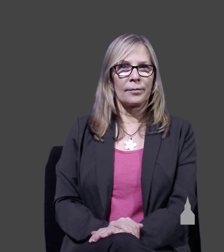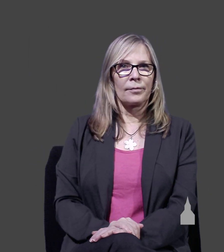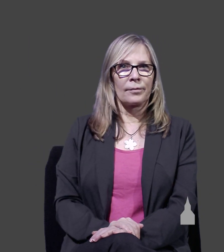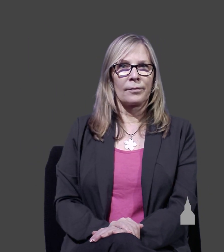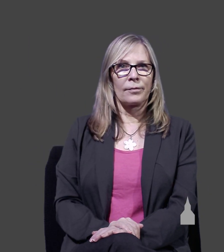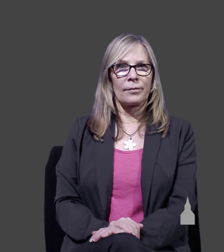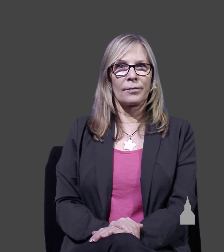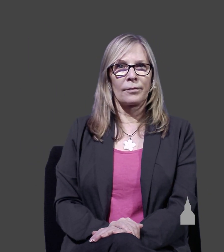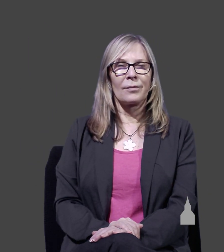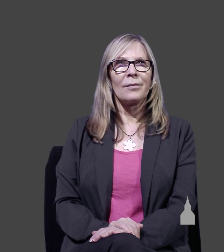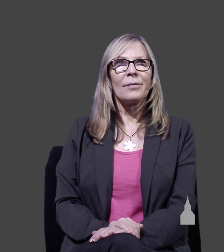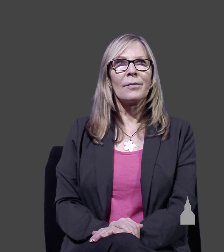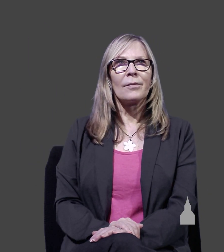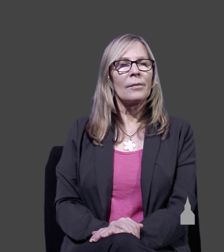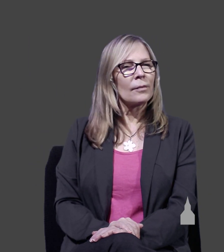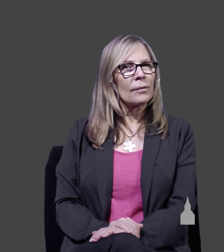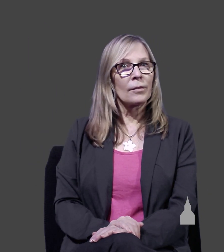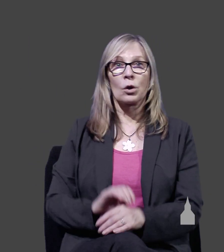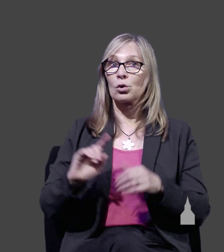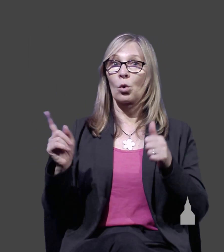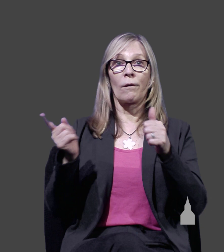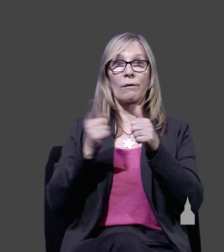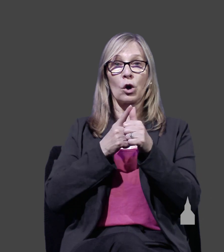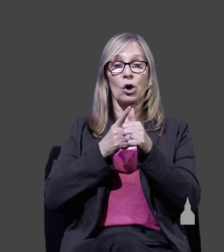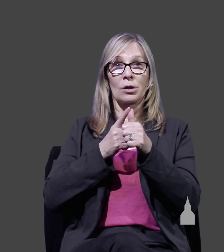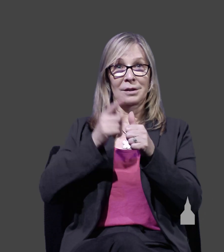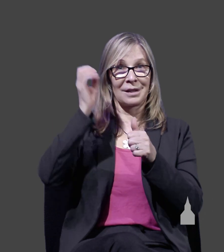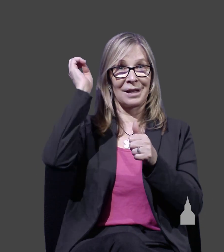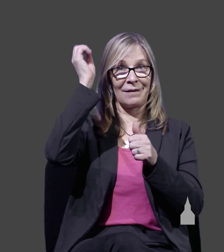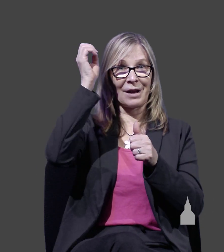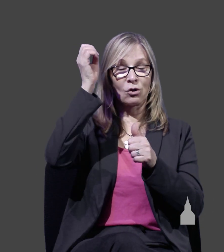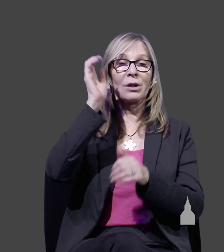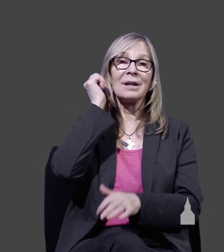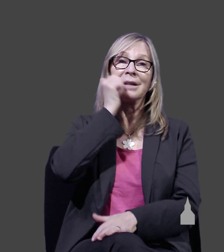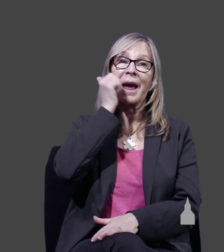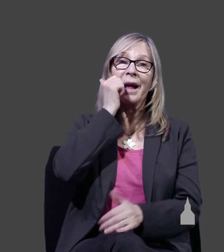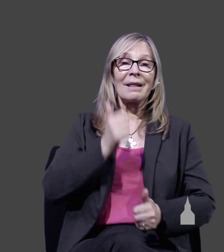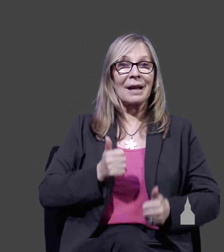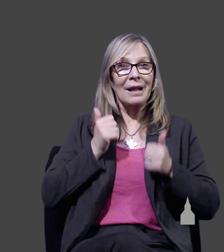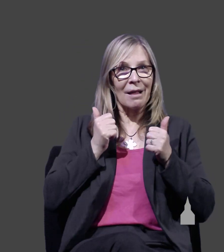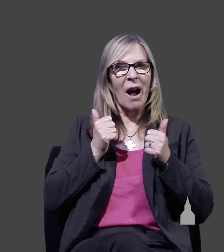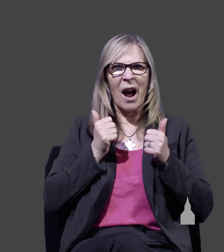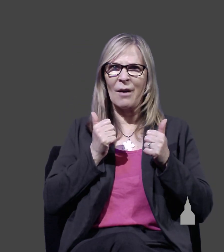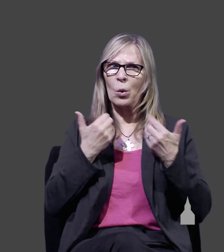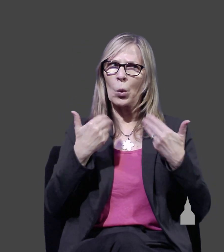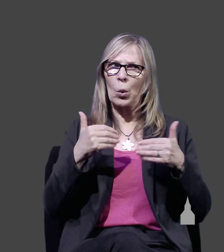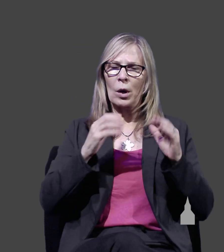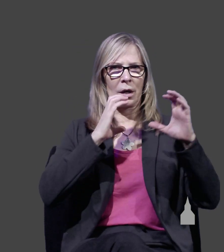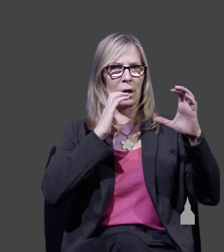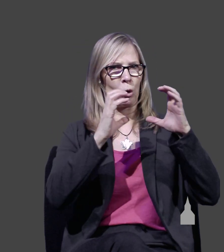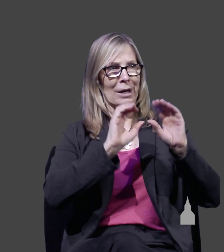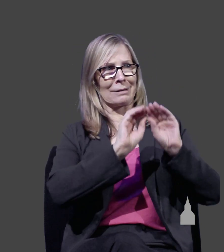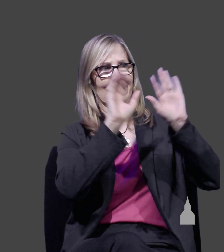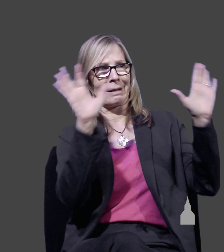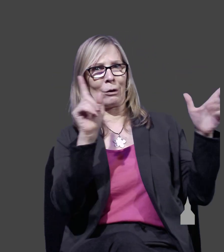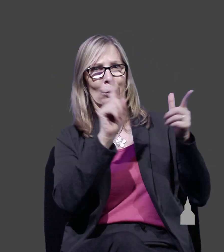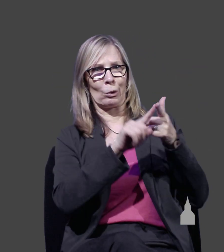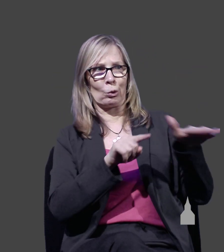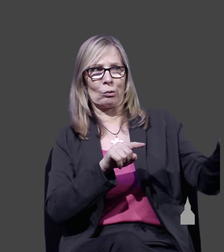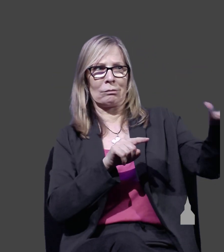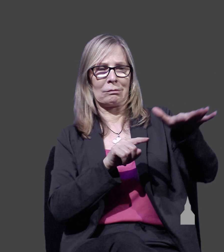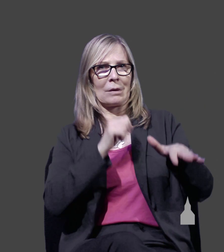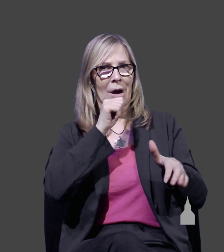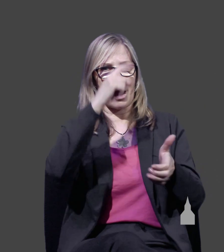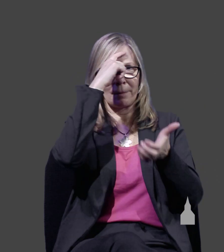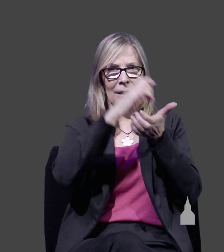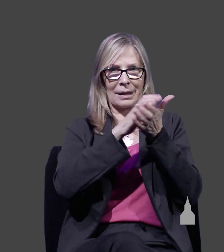So our first universal principle of evangelism is that your daily life speaks volumes to unbelievers. The